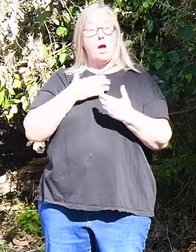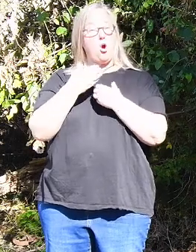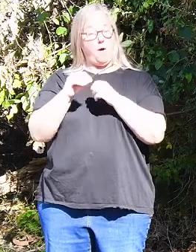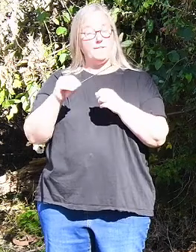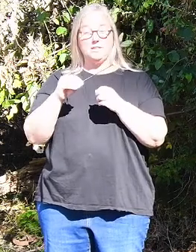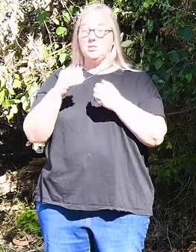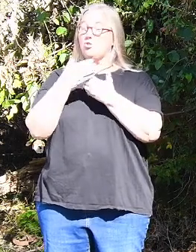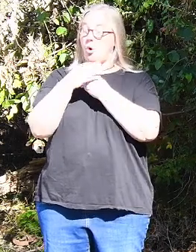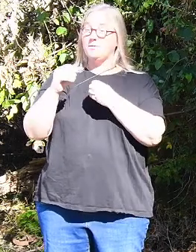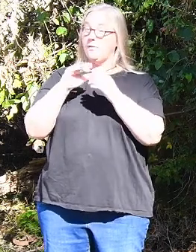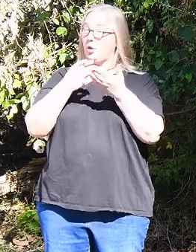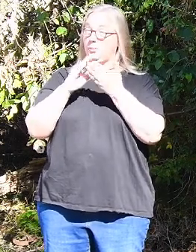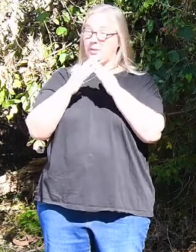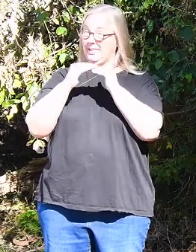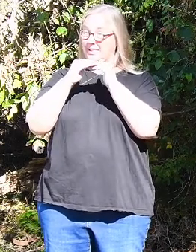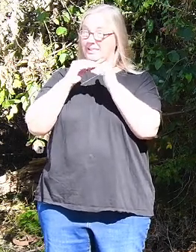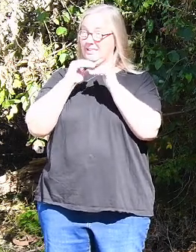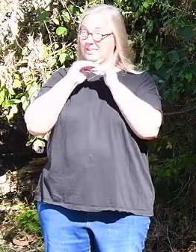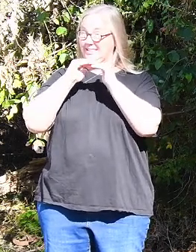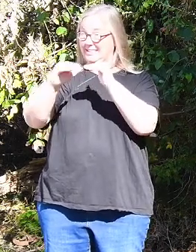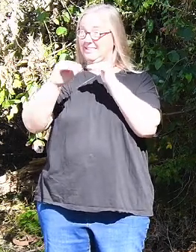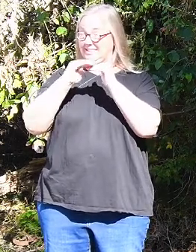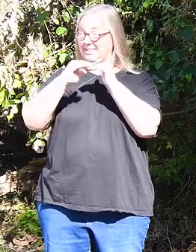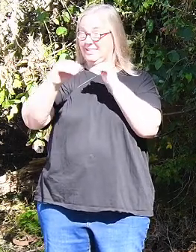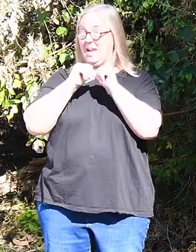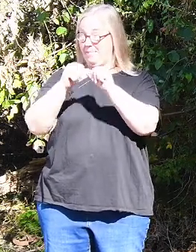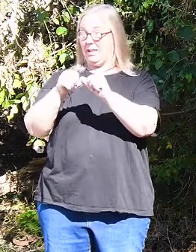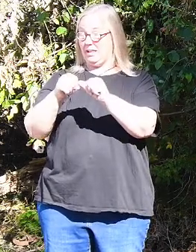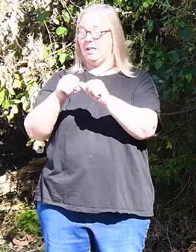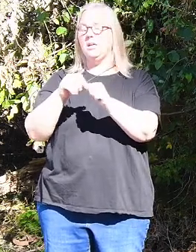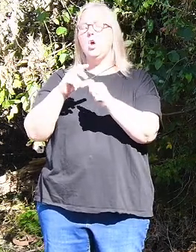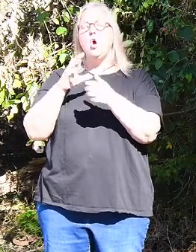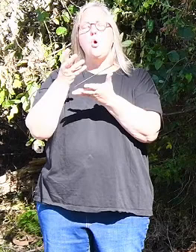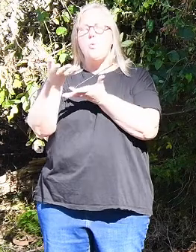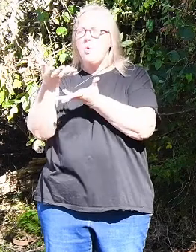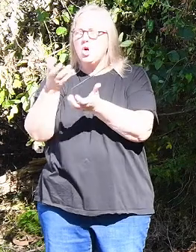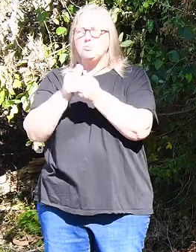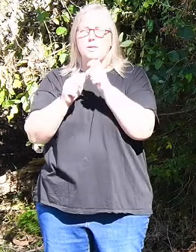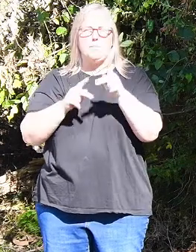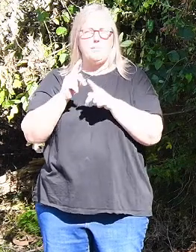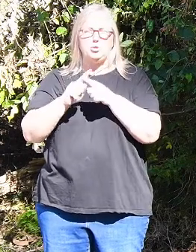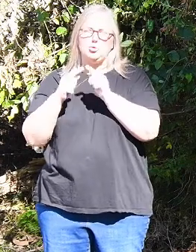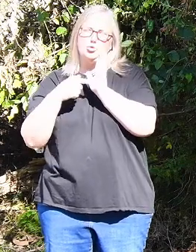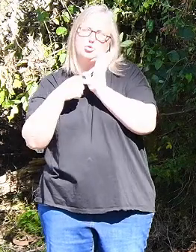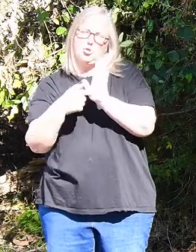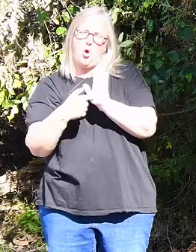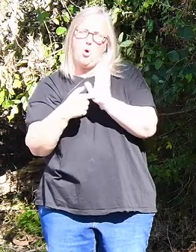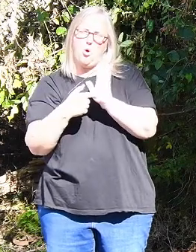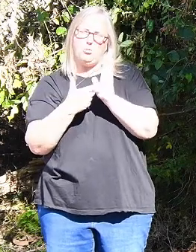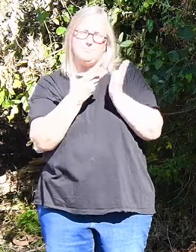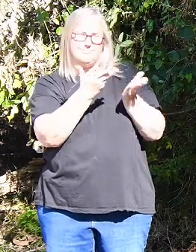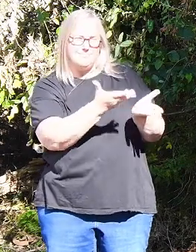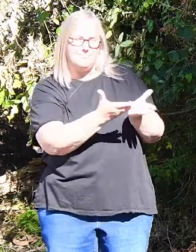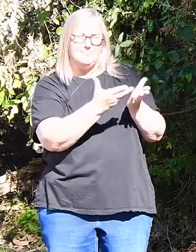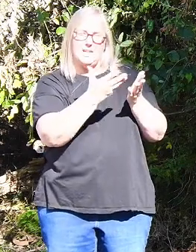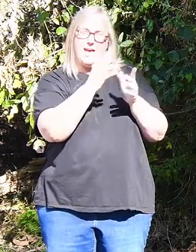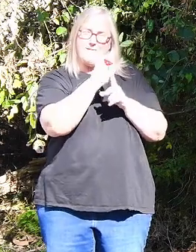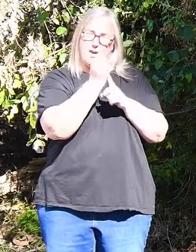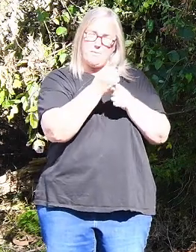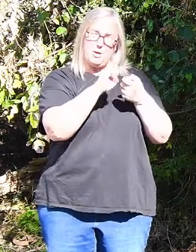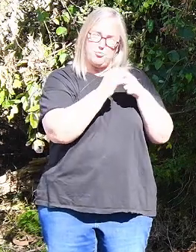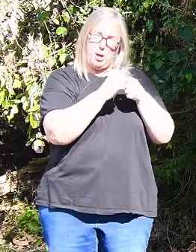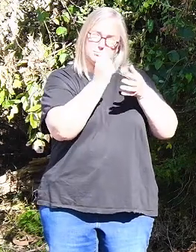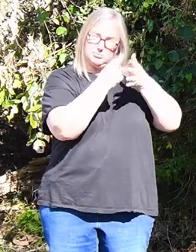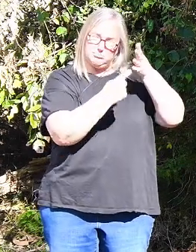Community Sustainability, works with folks to show them the problems, the environmental